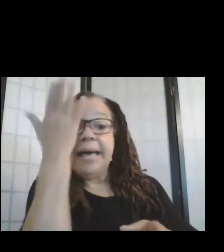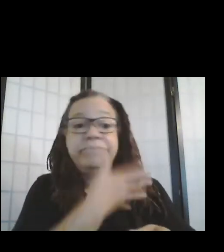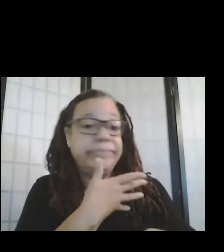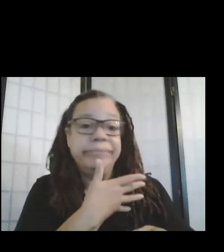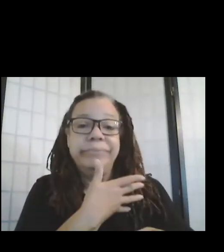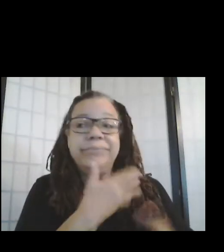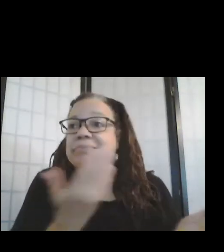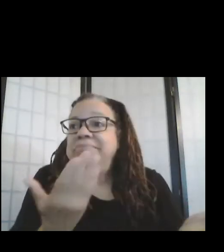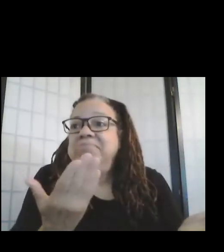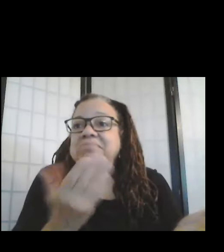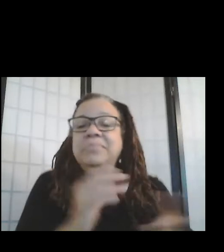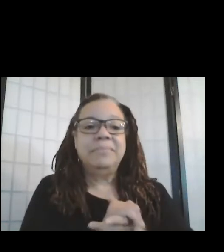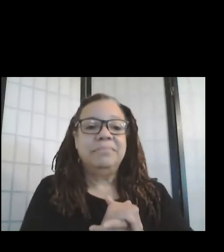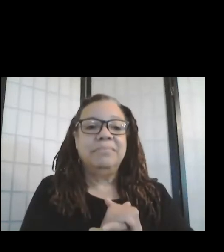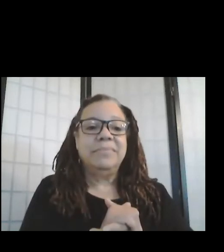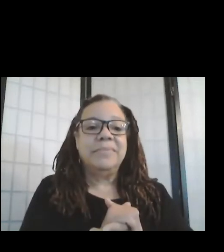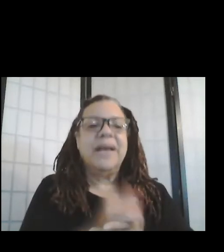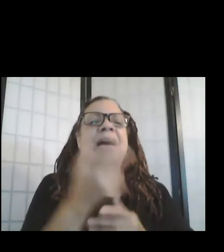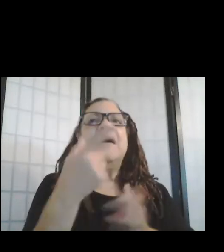over. Like, for example,